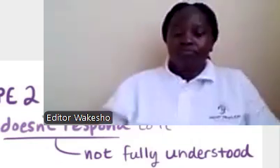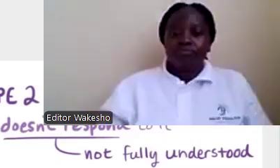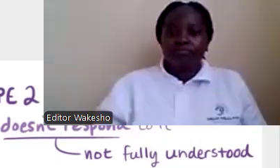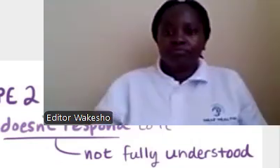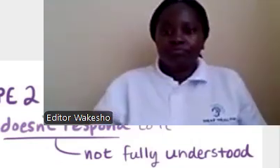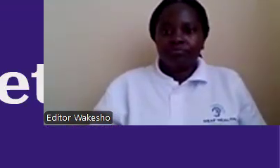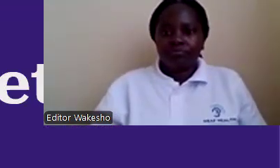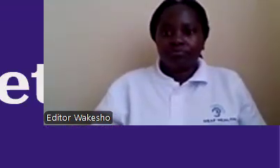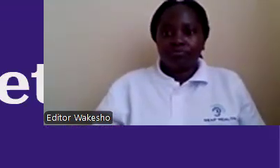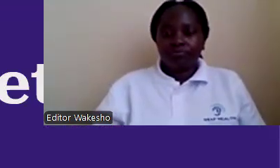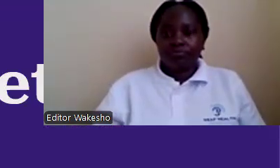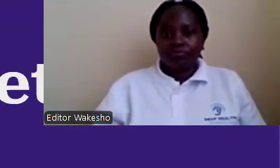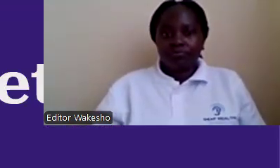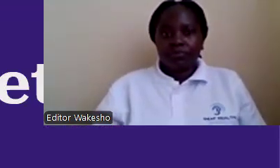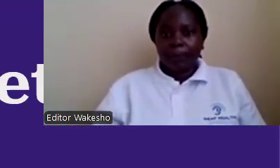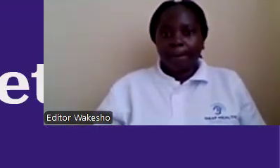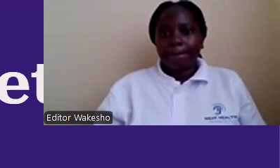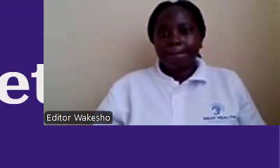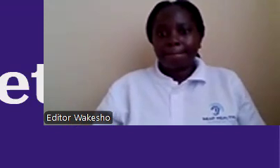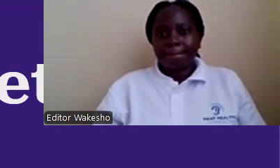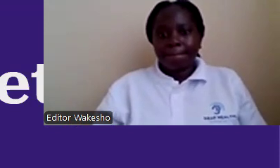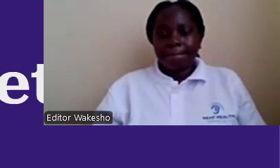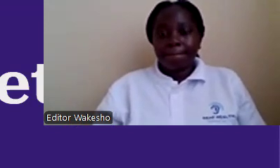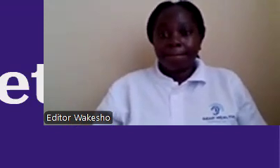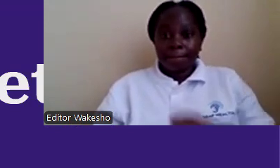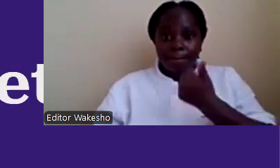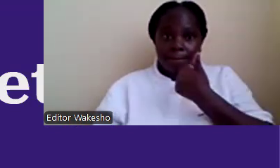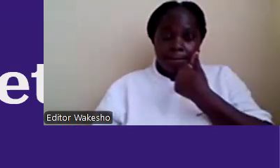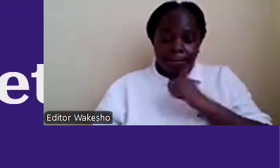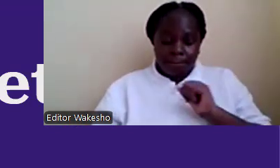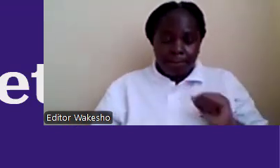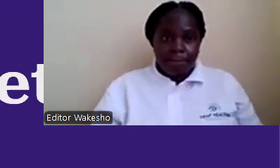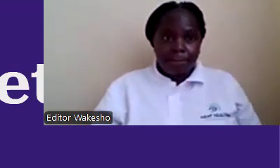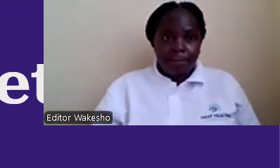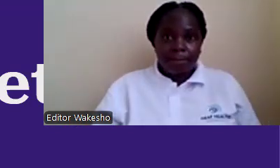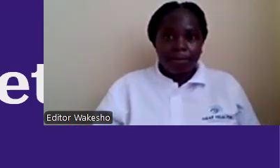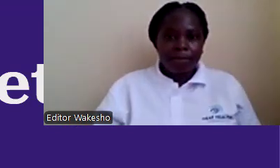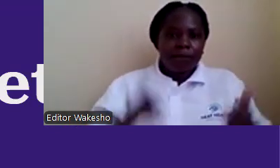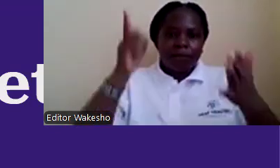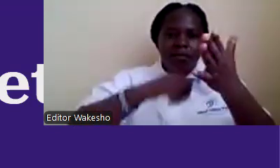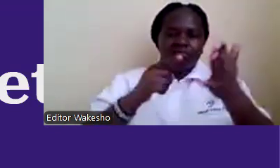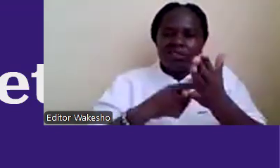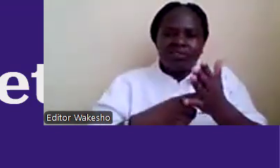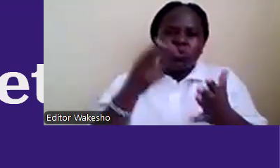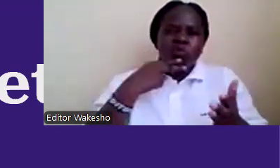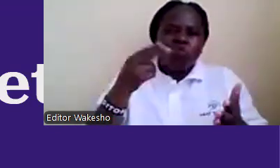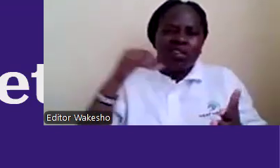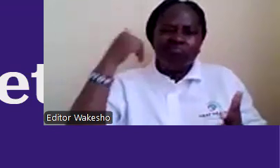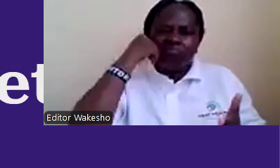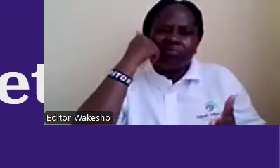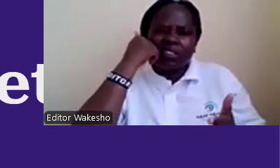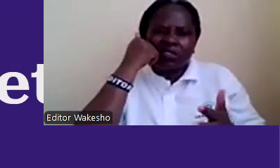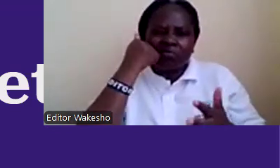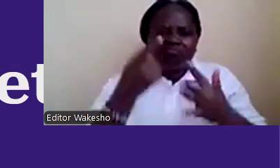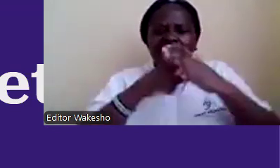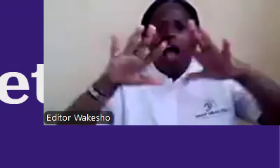1. Nice. So what causes diabetes? I believe by now we already have